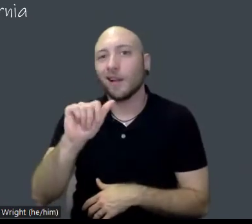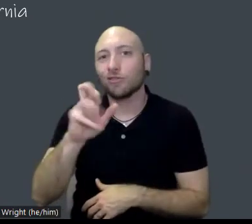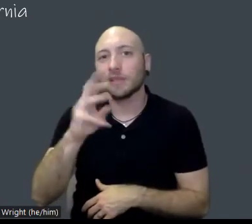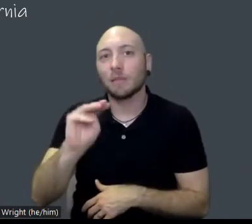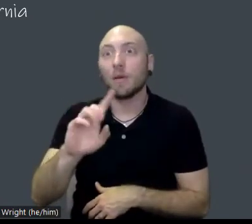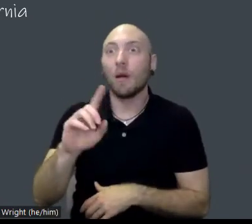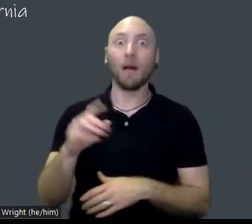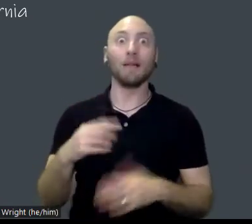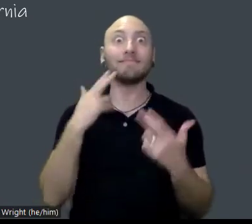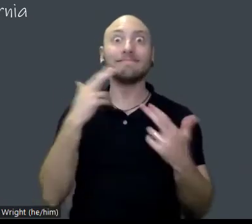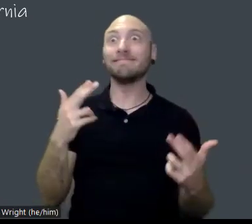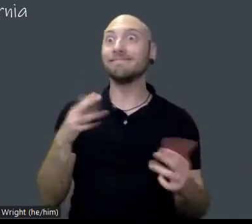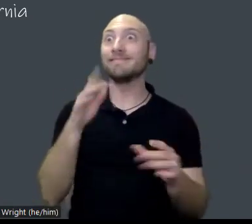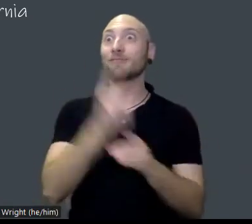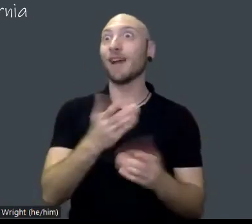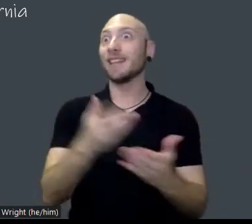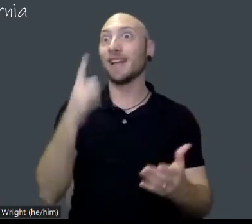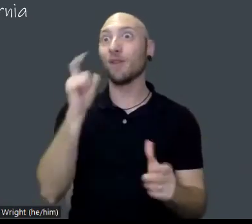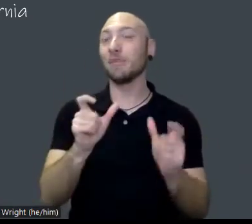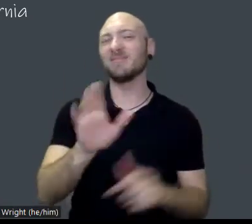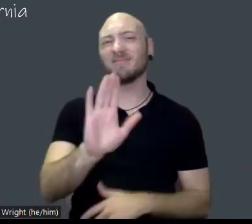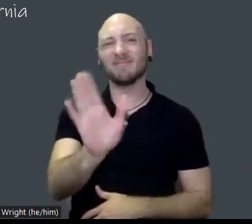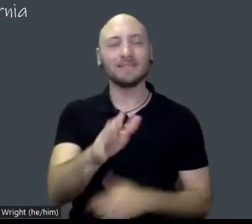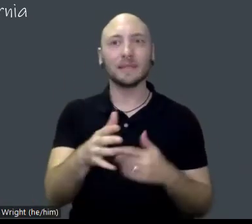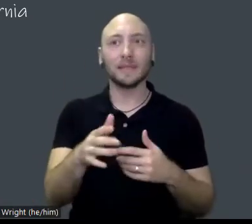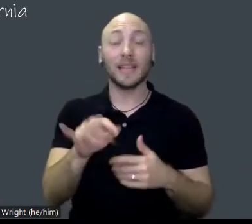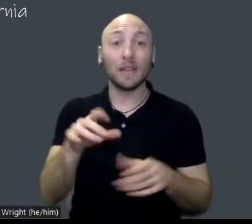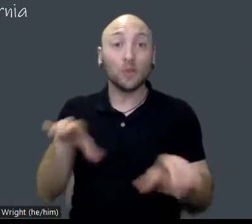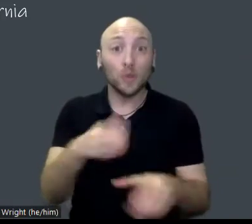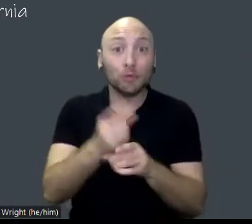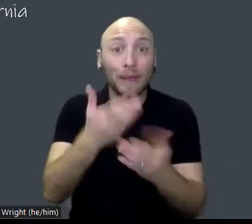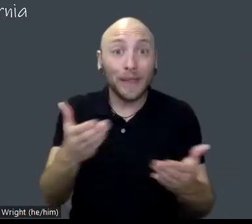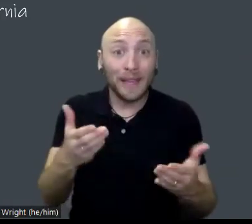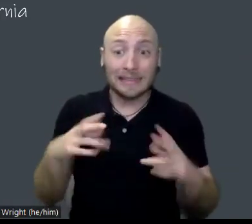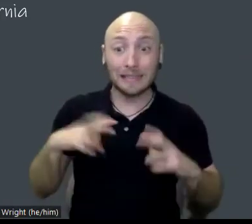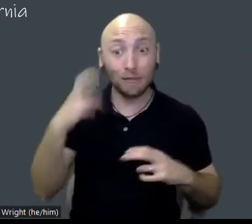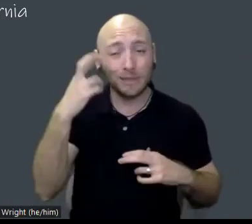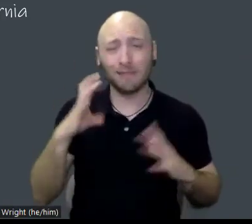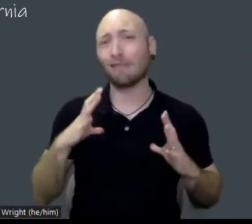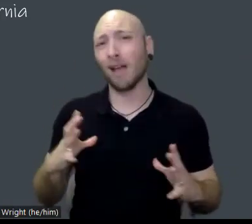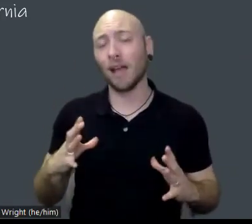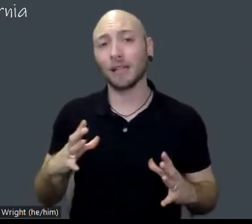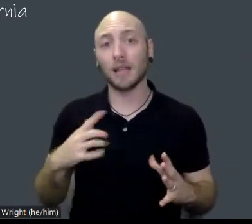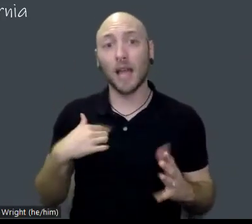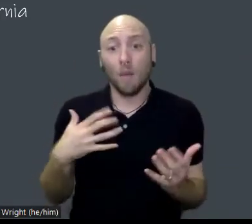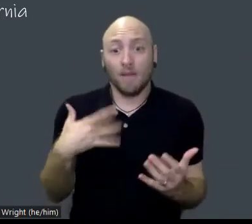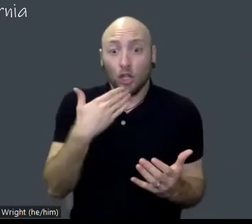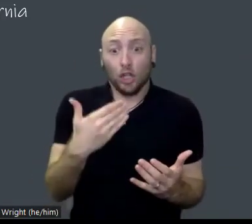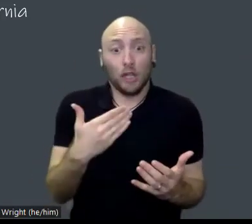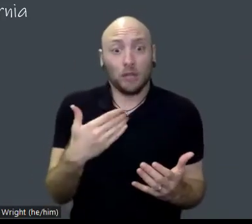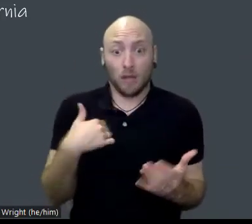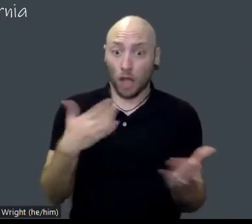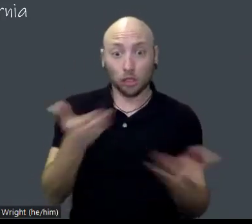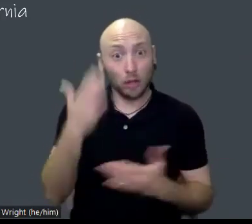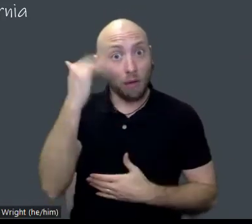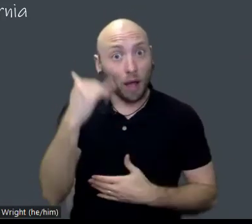right thing, you're doing good things, it doesn't matter your selfish motivations. Like I want to be viewed as a good person. It makes me feel good to be of service. That's it. It's selfish,